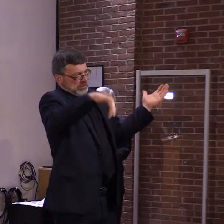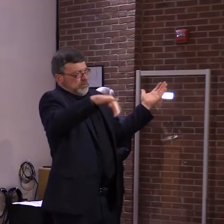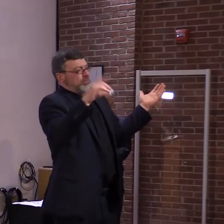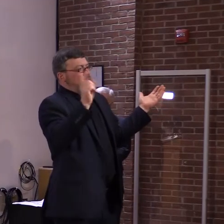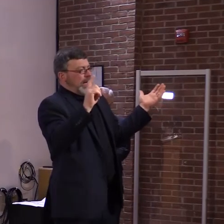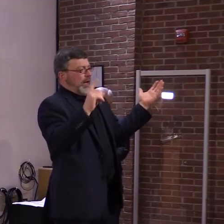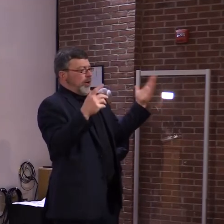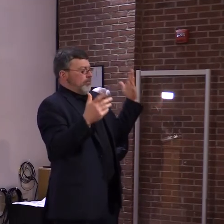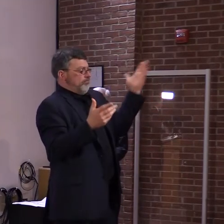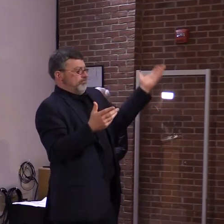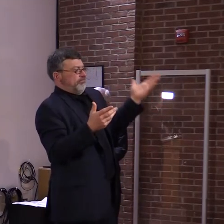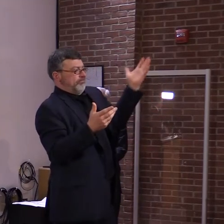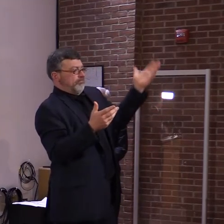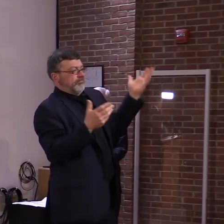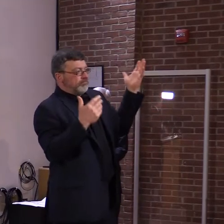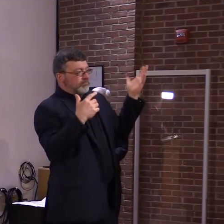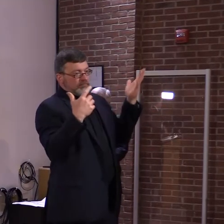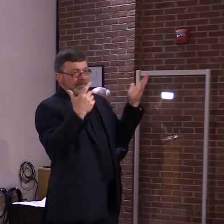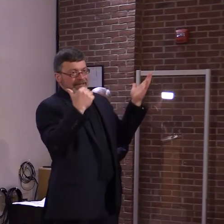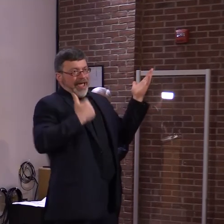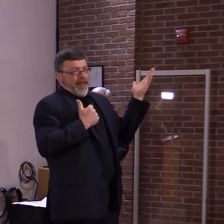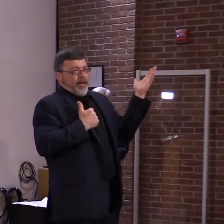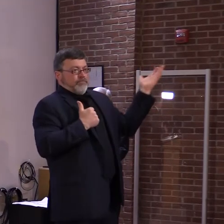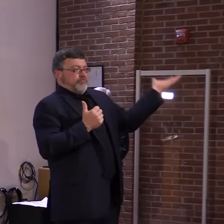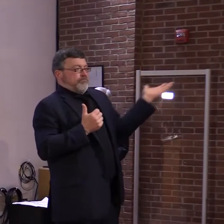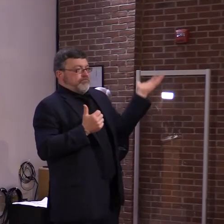I have no inside knowledge of this, but